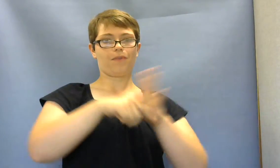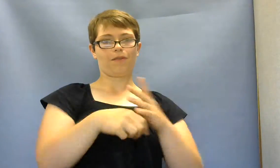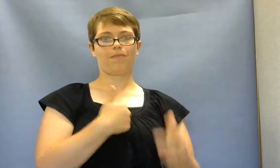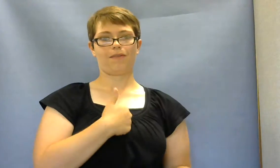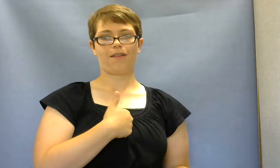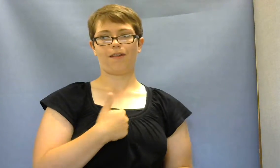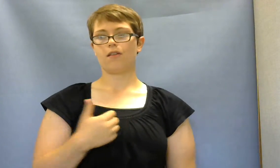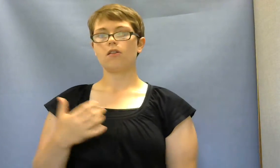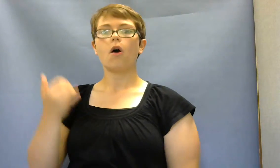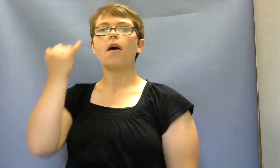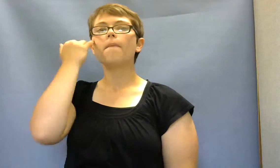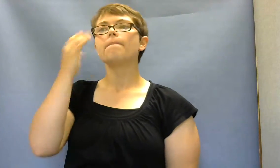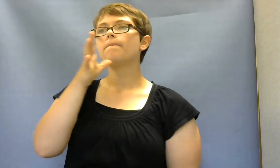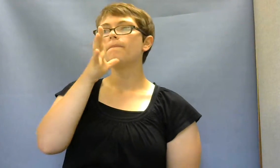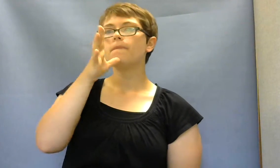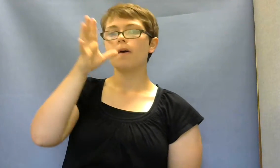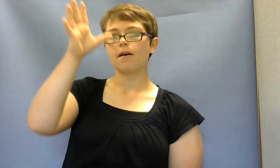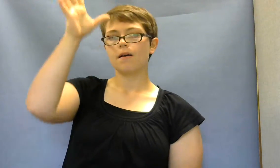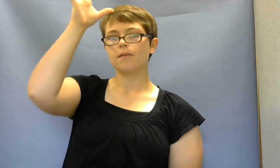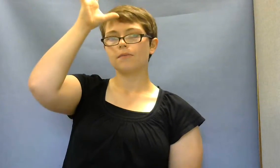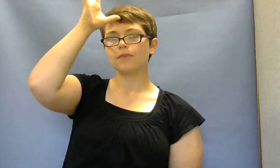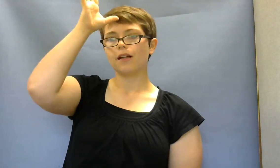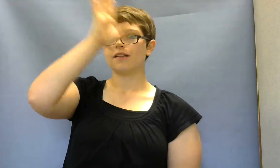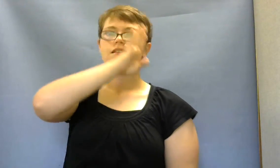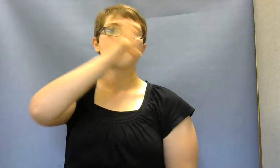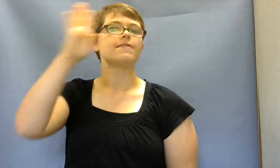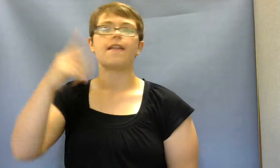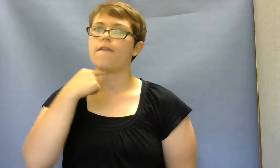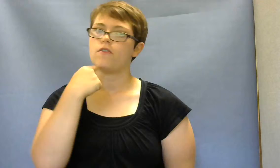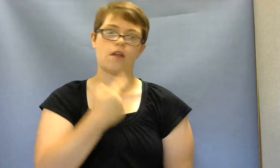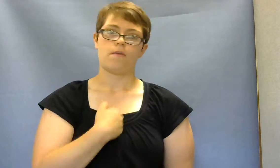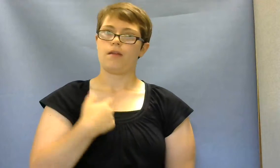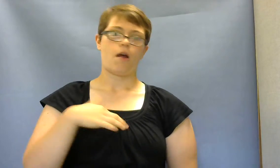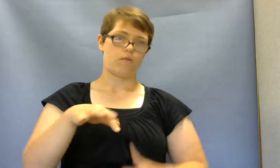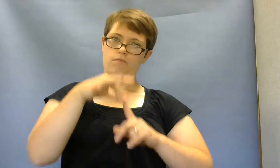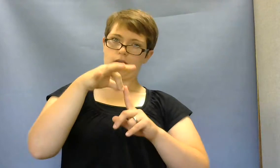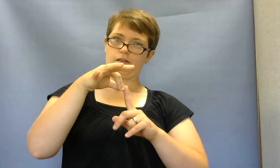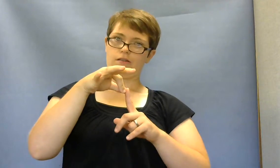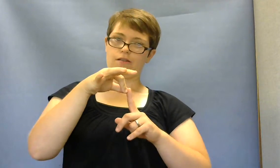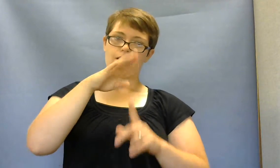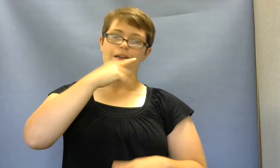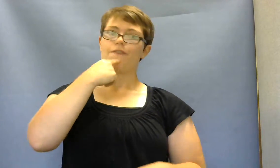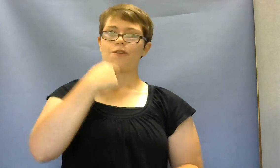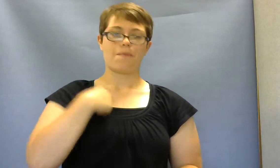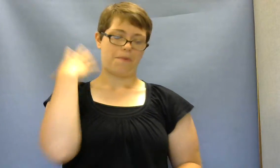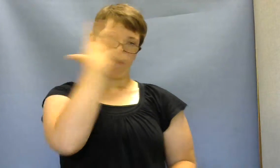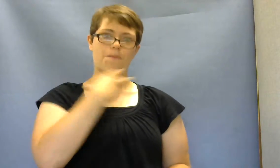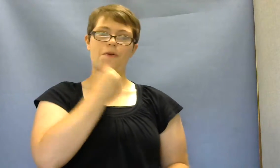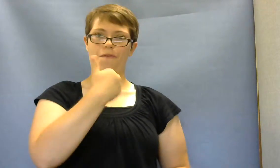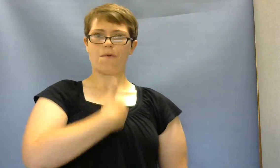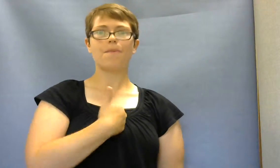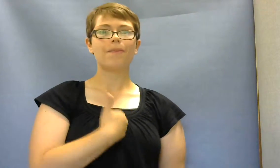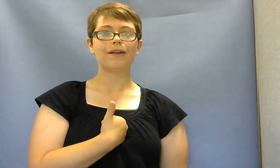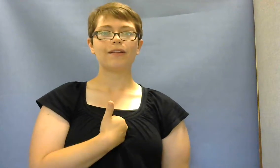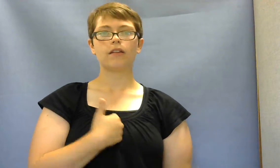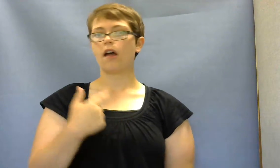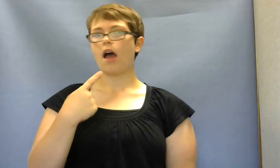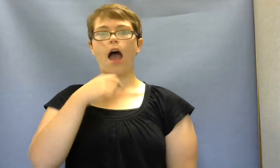was, if my parents never told me that I was special and that I was loved, I wouldn't be here today. So I encourage every single parent who tries